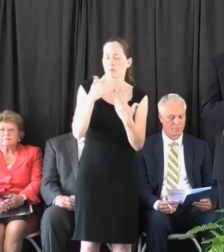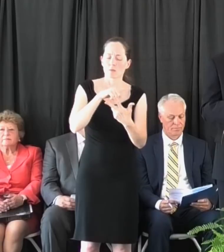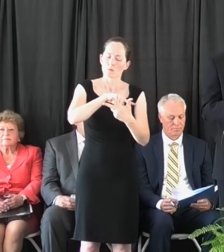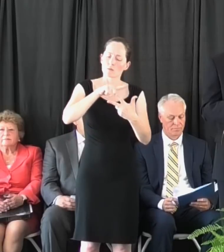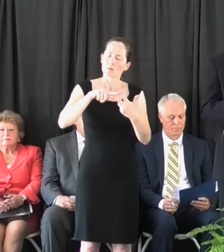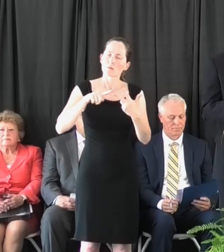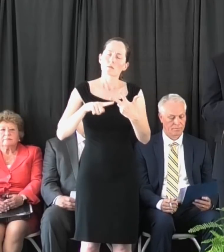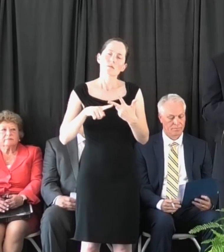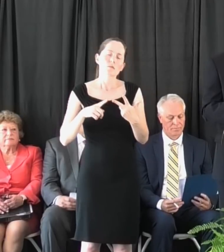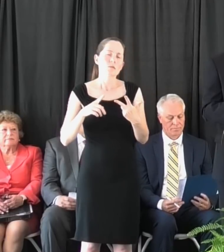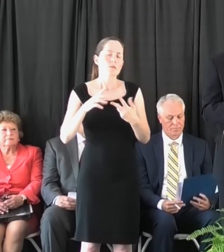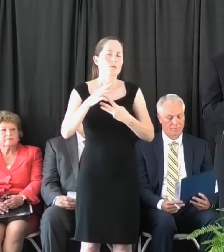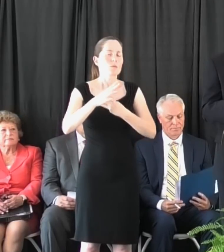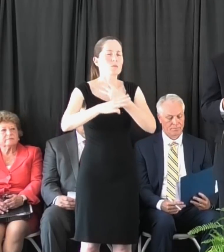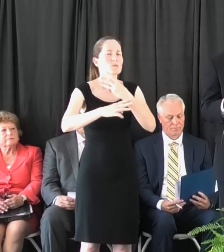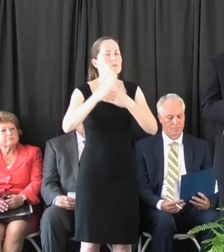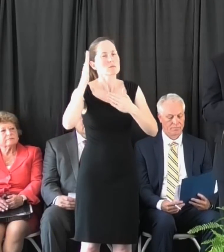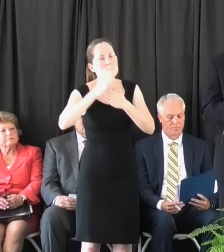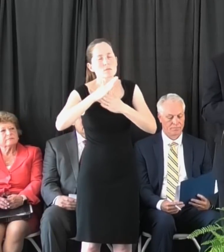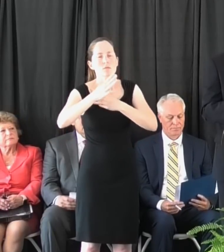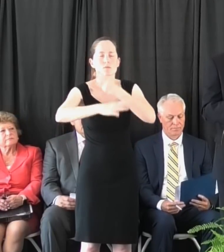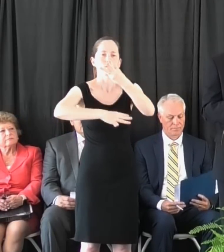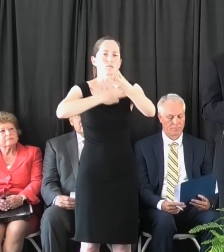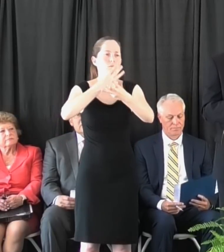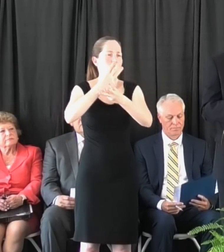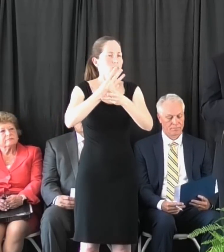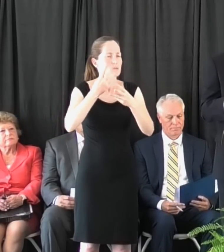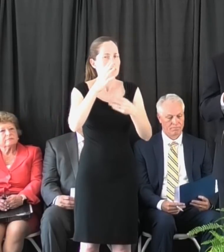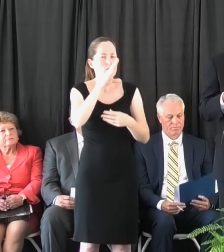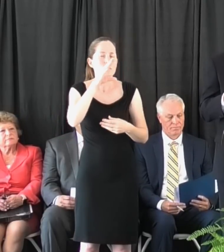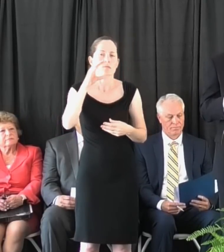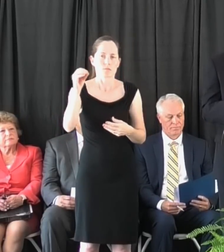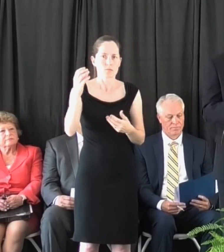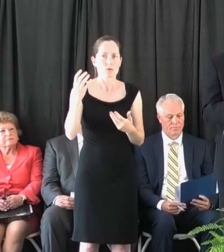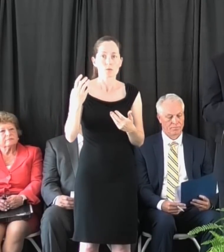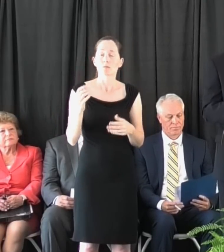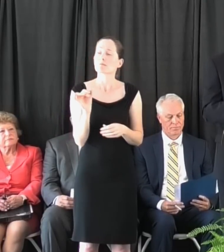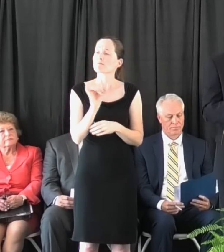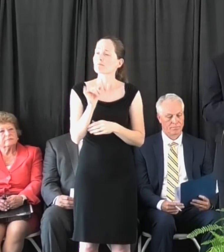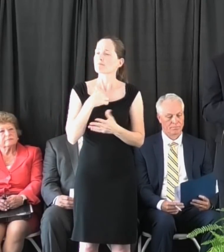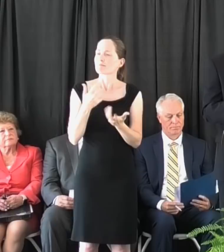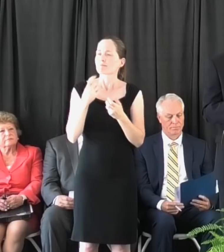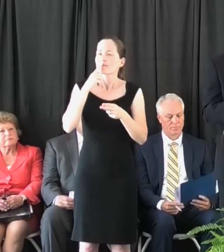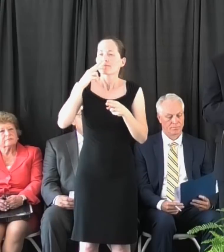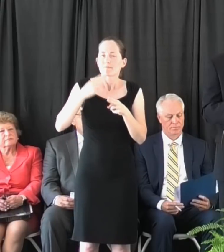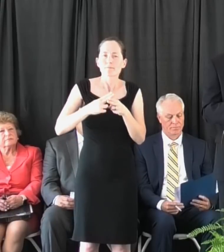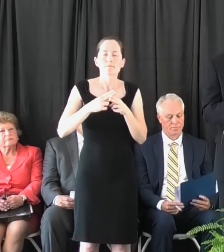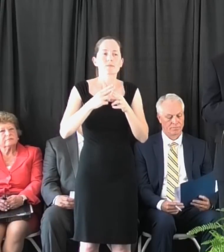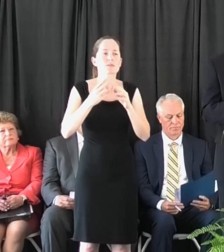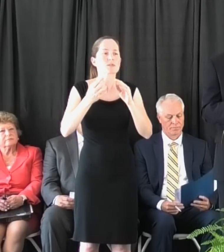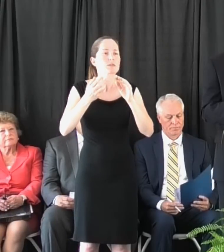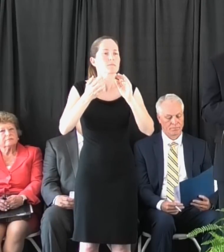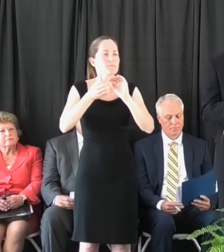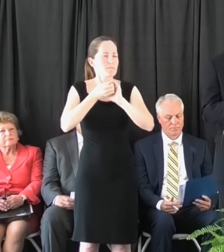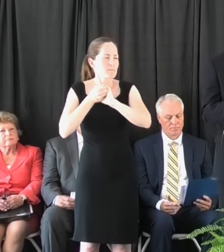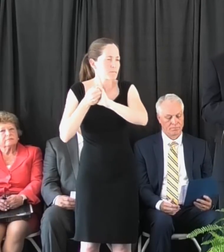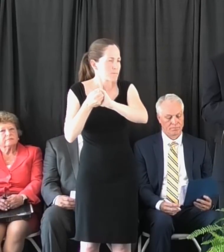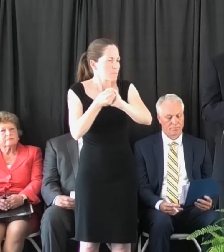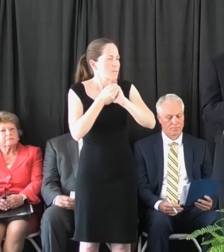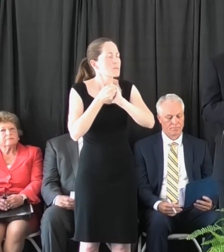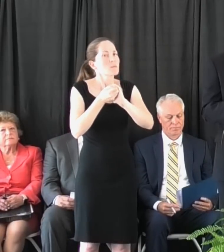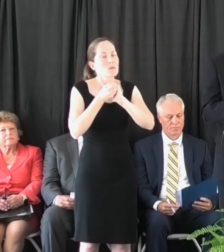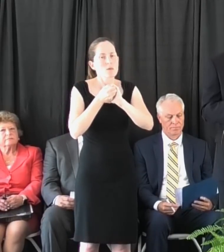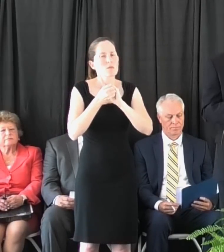together. We're also thankful, I'd be remiss if I didn't mention, the collaboration and the cooperation that we have received from